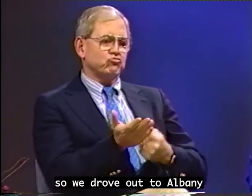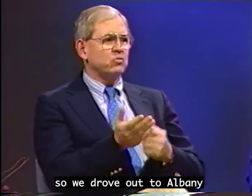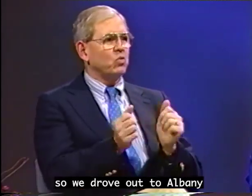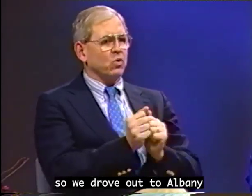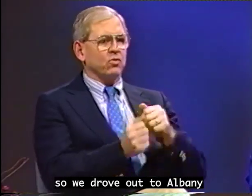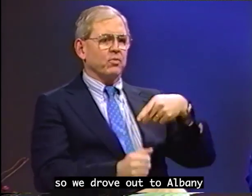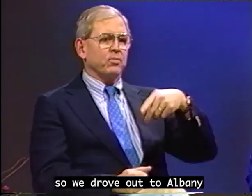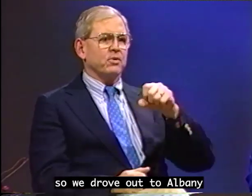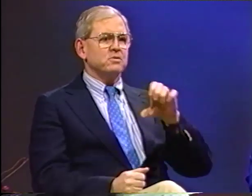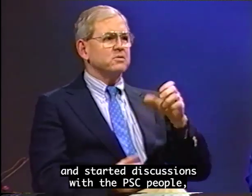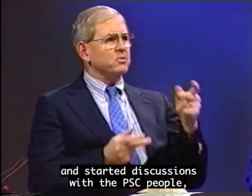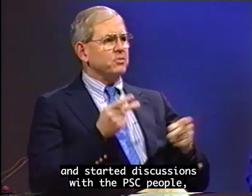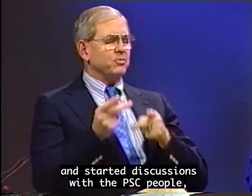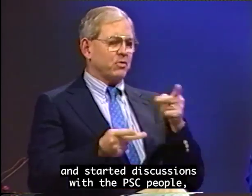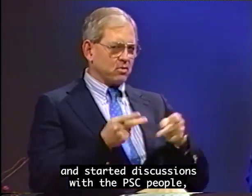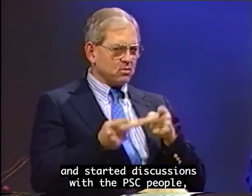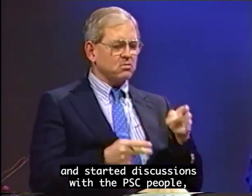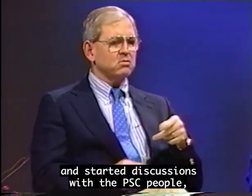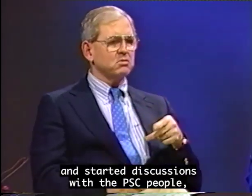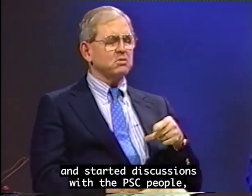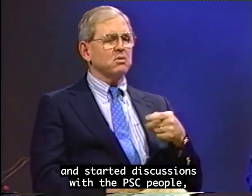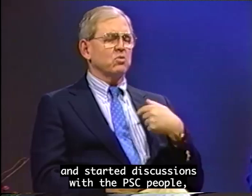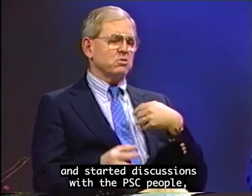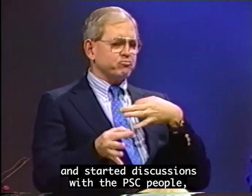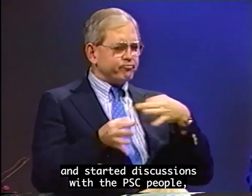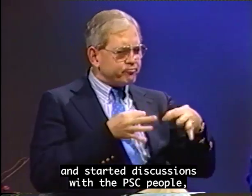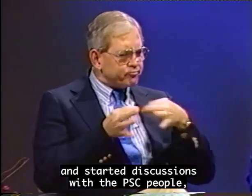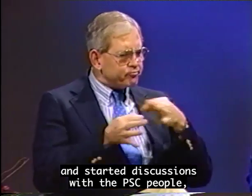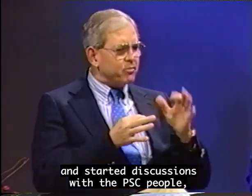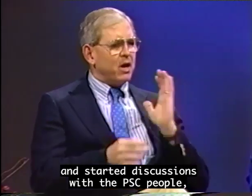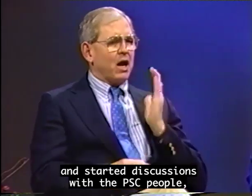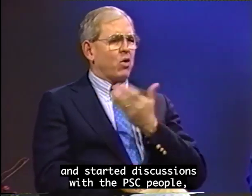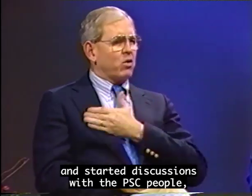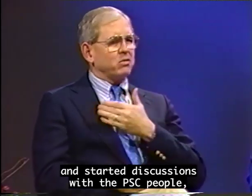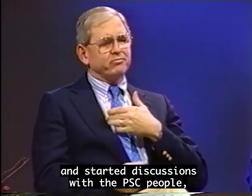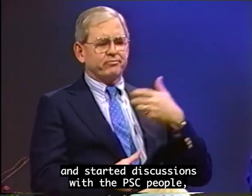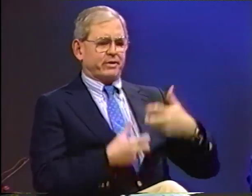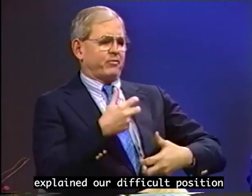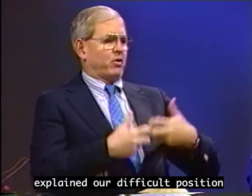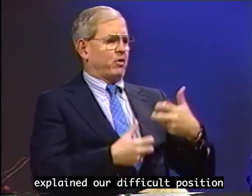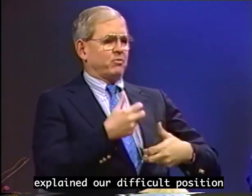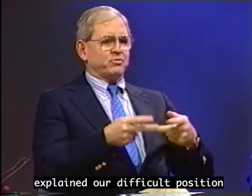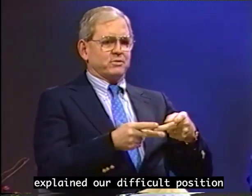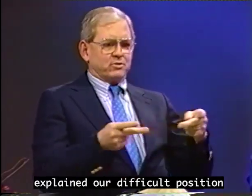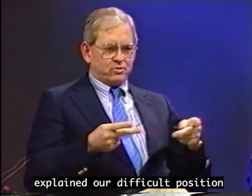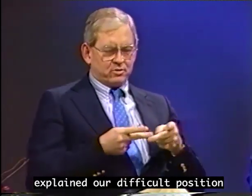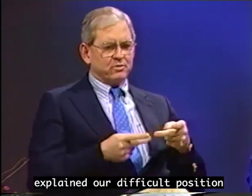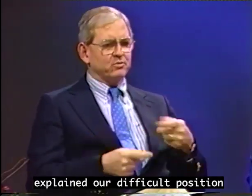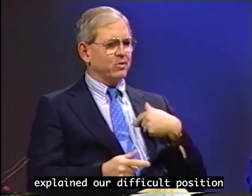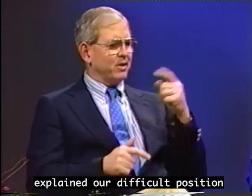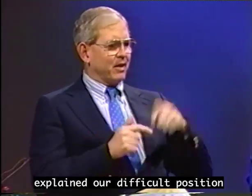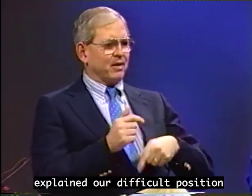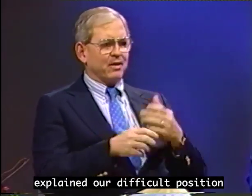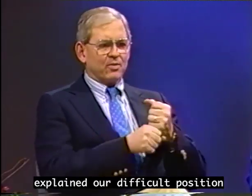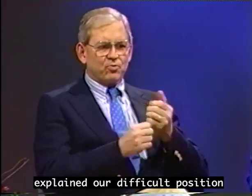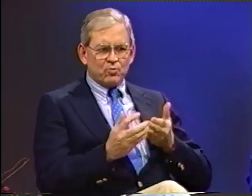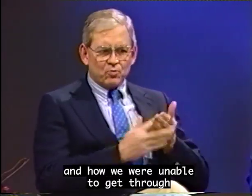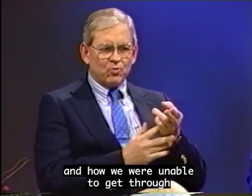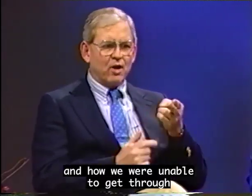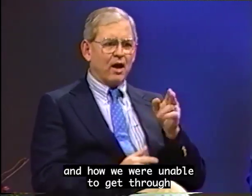drove out to Albany and started discussions with the PSC people. Explained our difficult position and